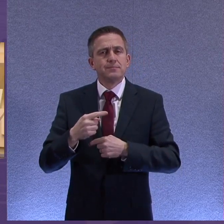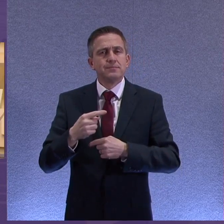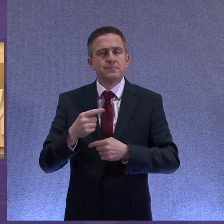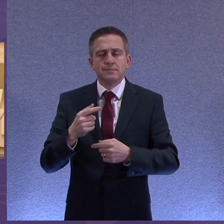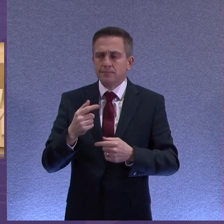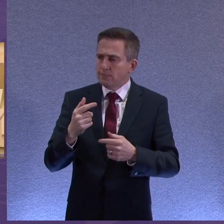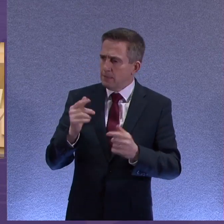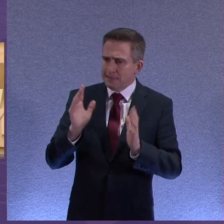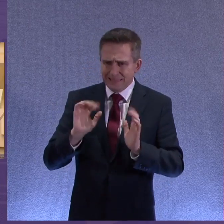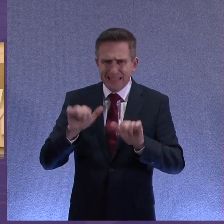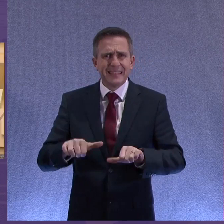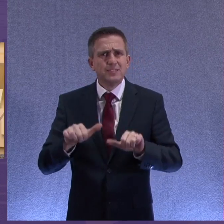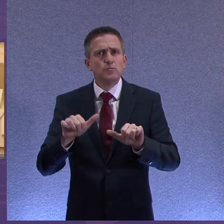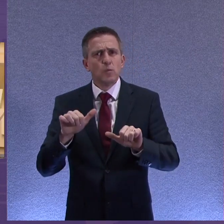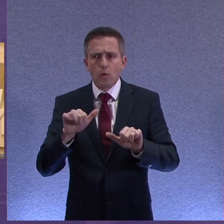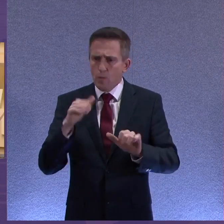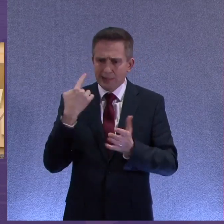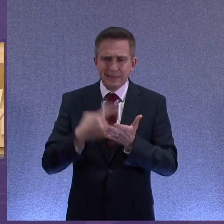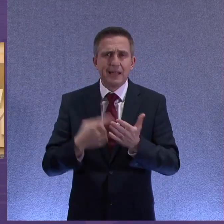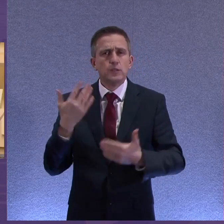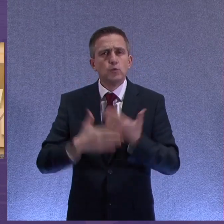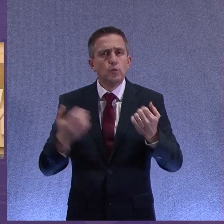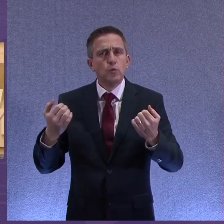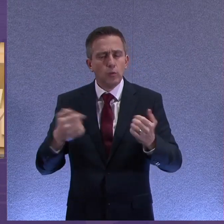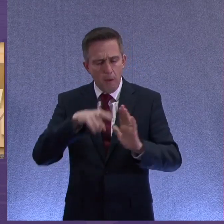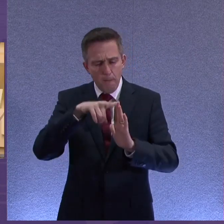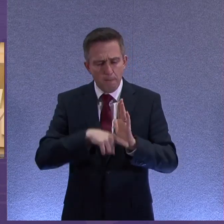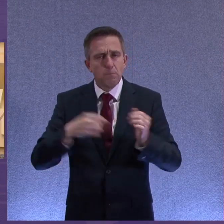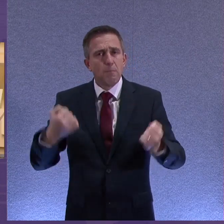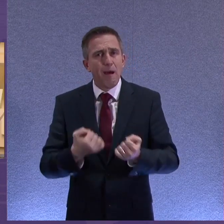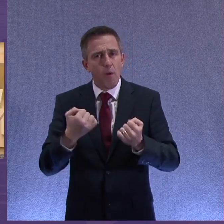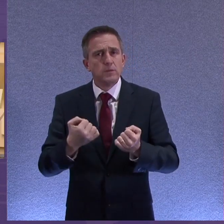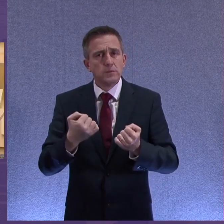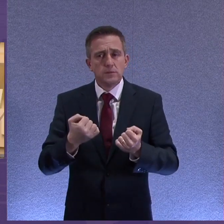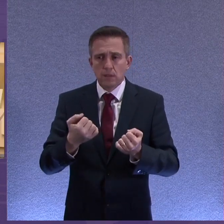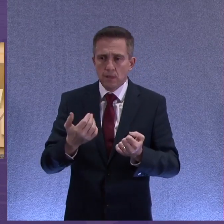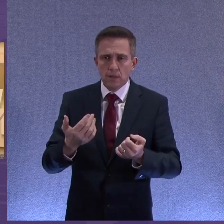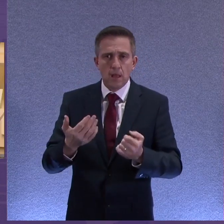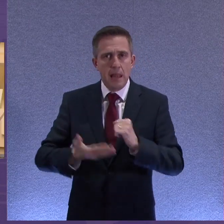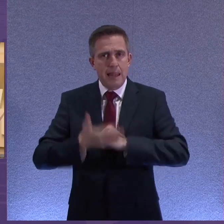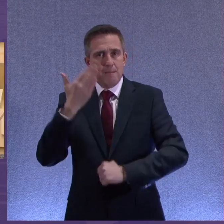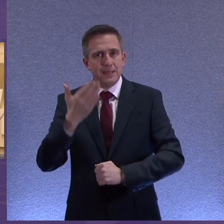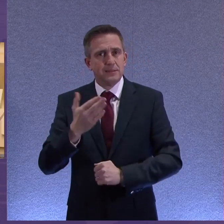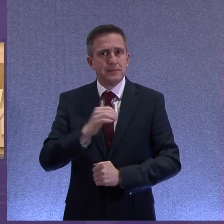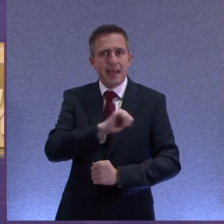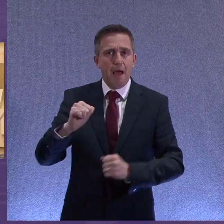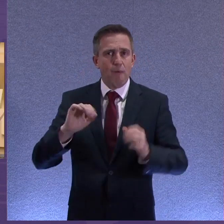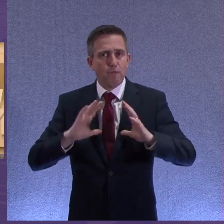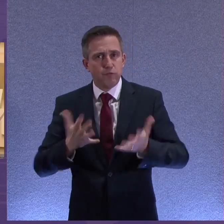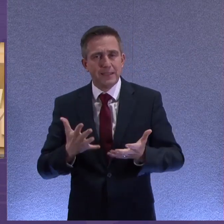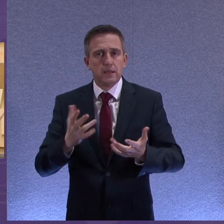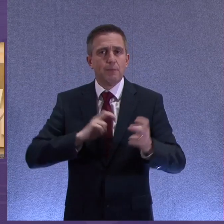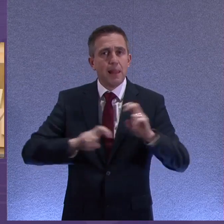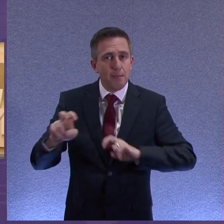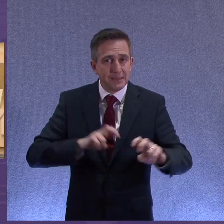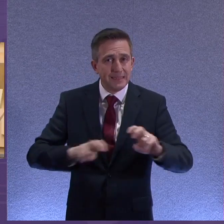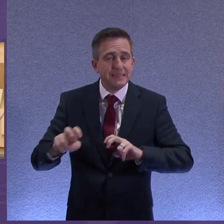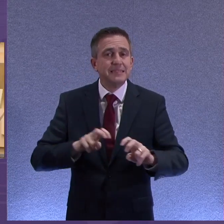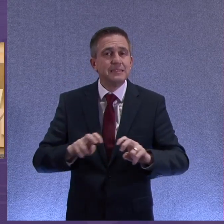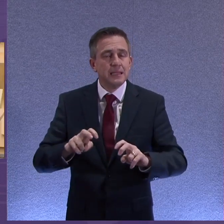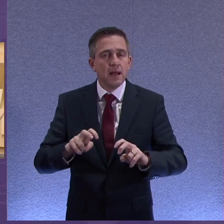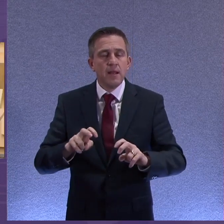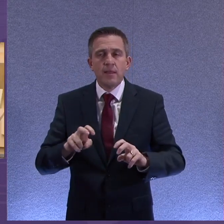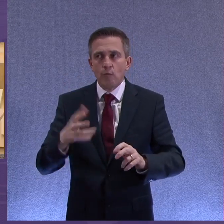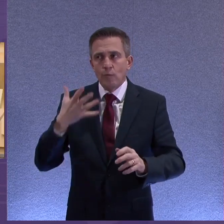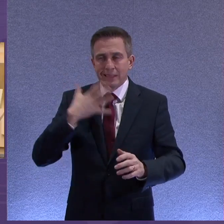emergency powers, when we are asking the public to do things that restricts the liberty of all of us, scrutiny is absolutely essential, and